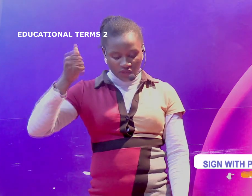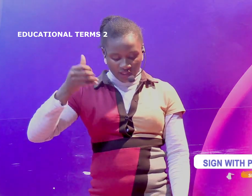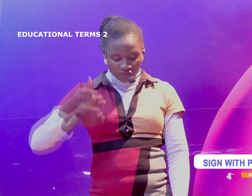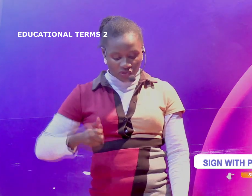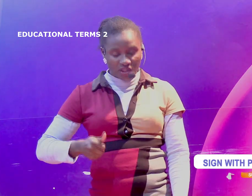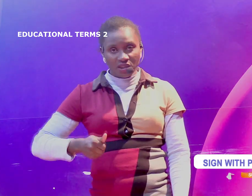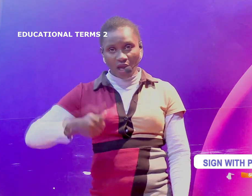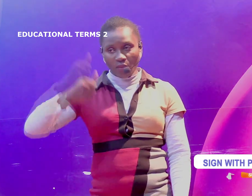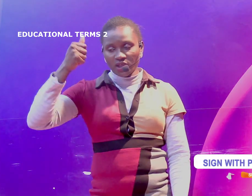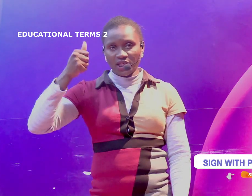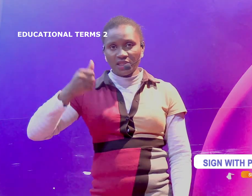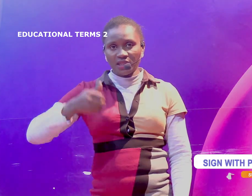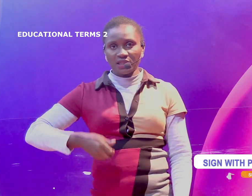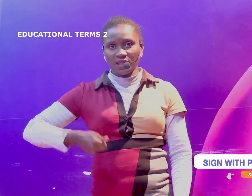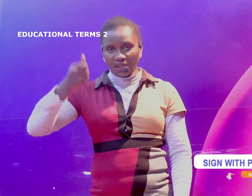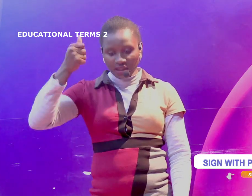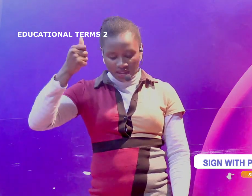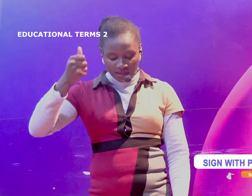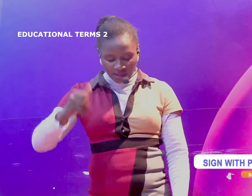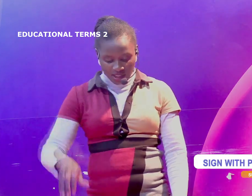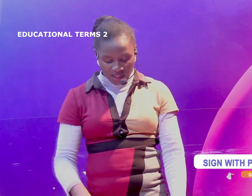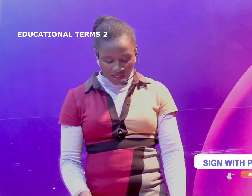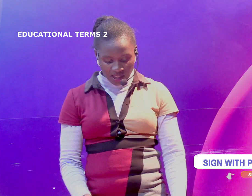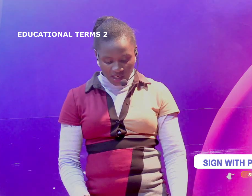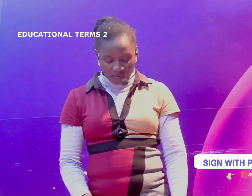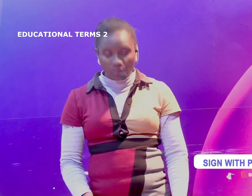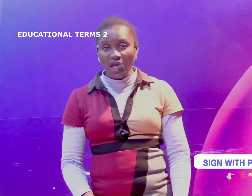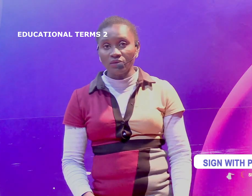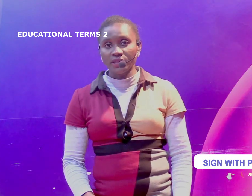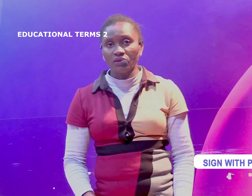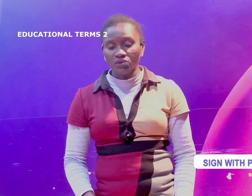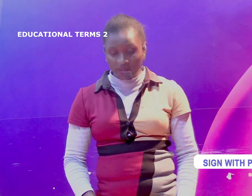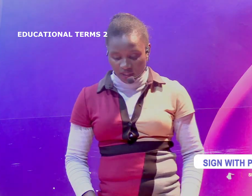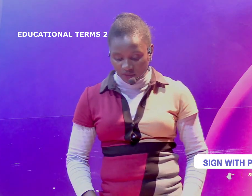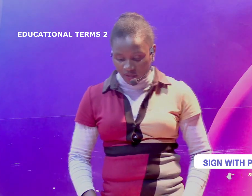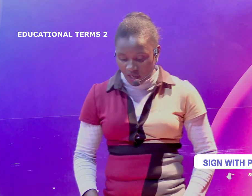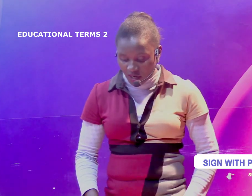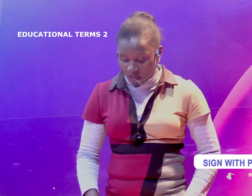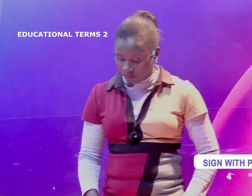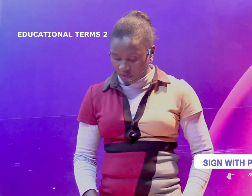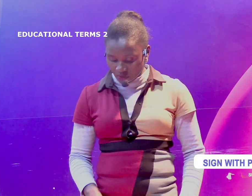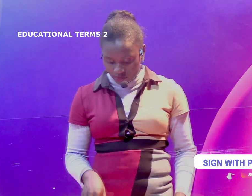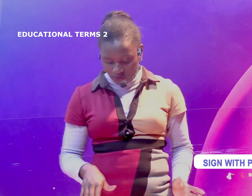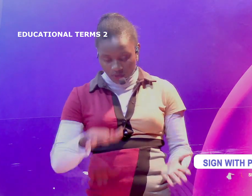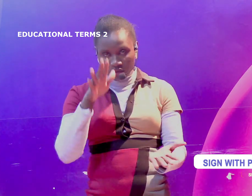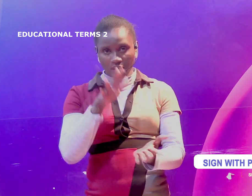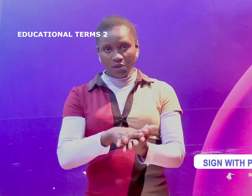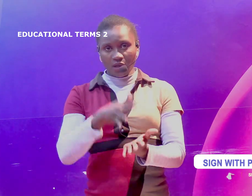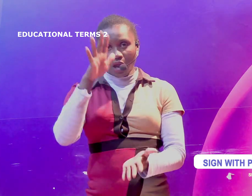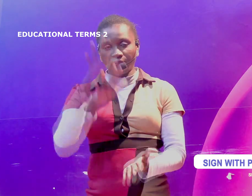push it upward like this, allegiance. And then applause. How do we sign the word applause? So